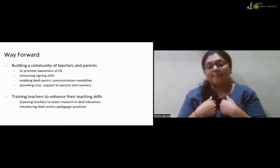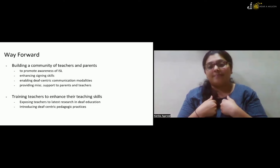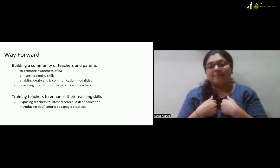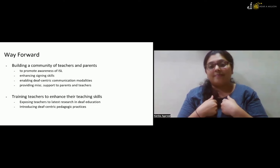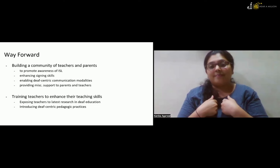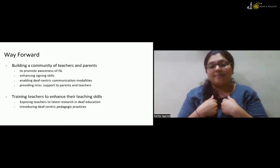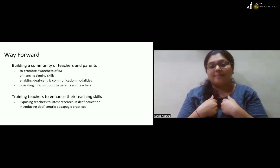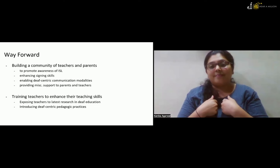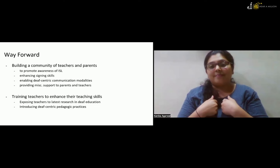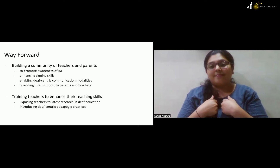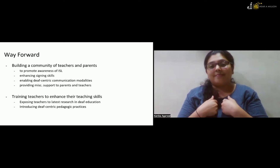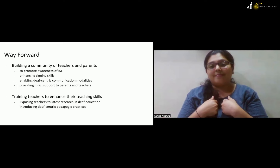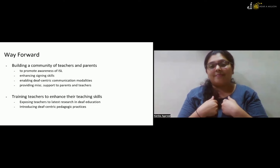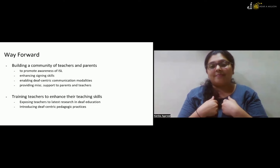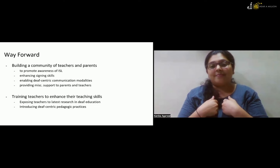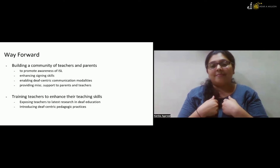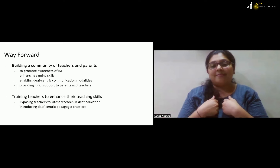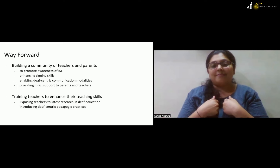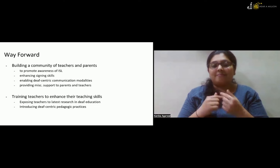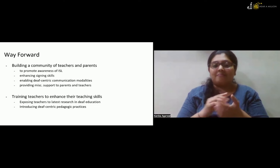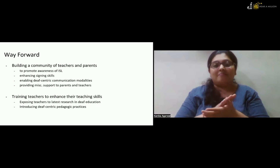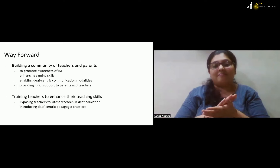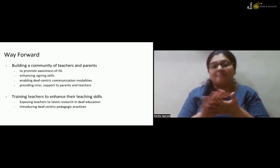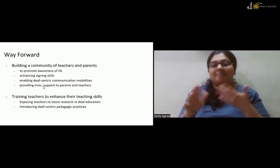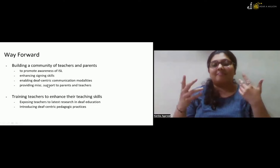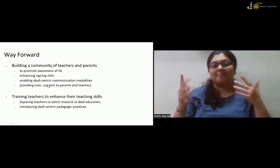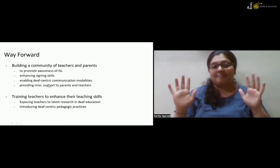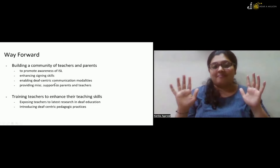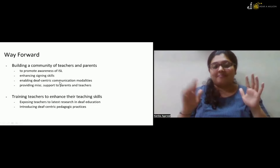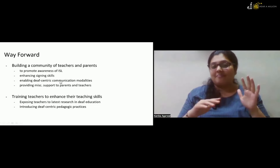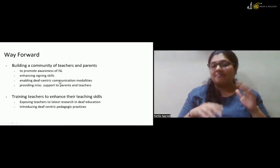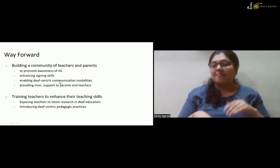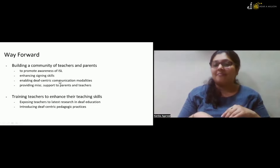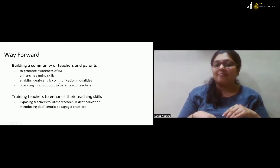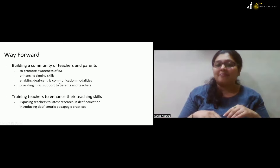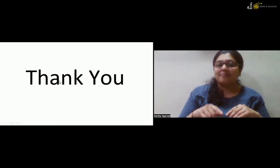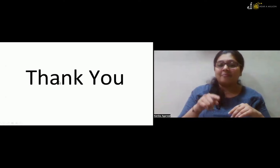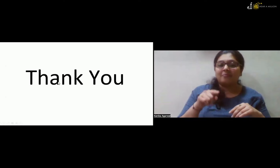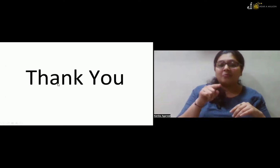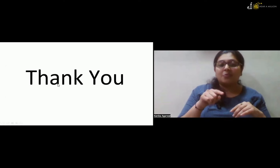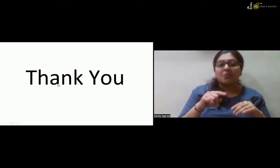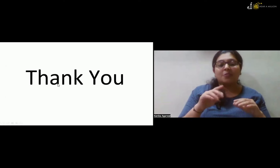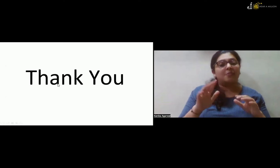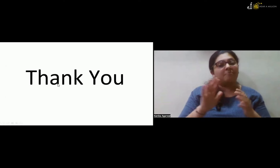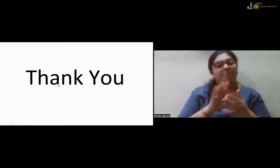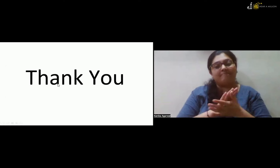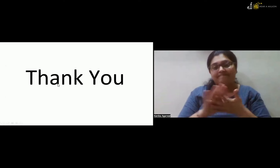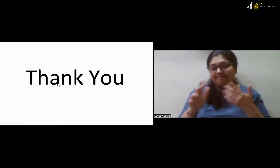techniques, and provide more support for parents and teachers. So